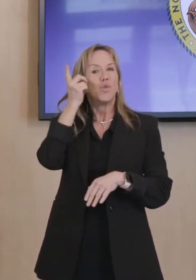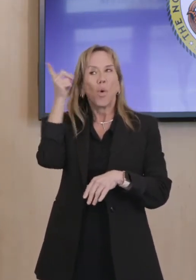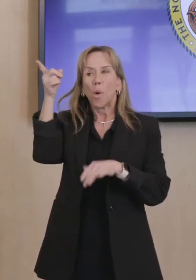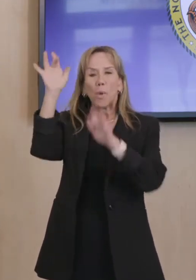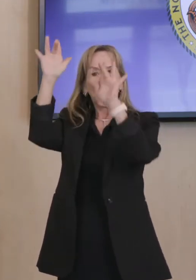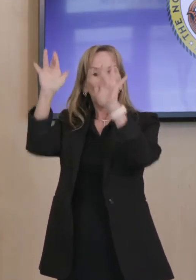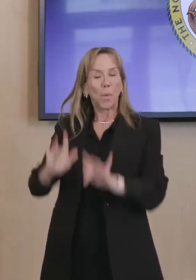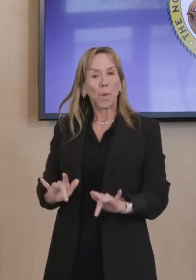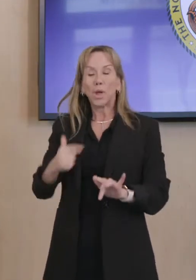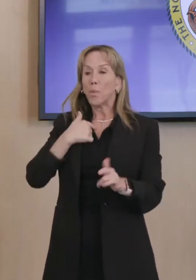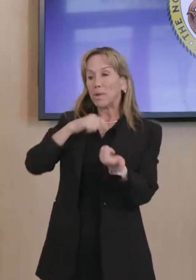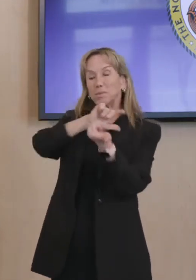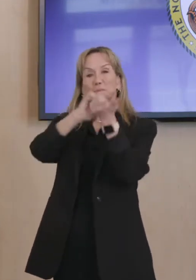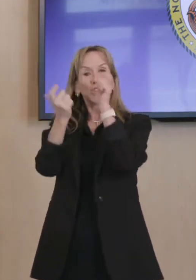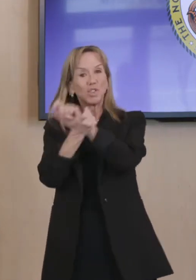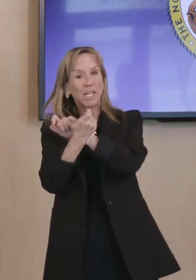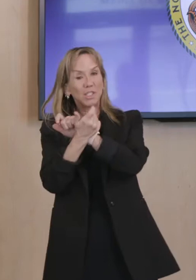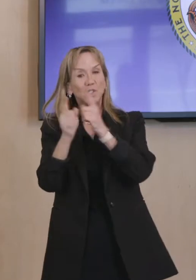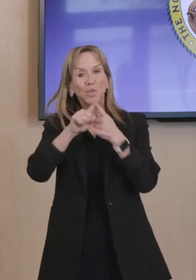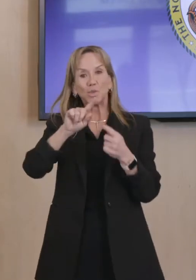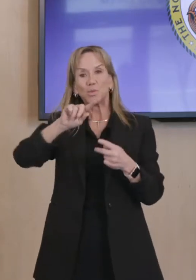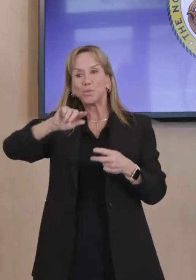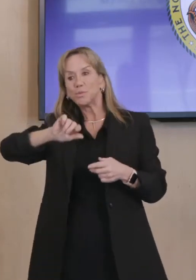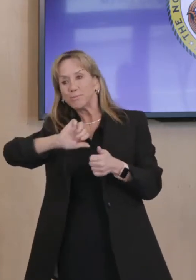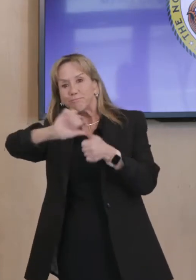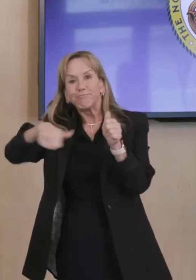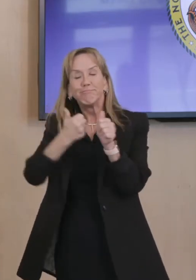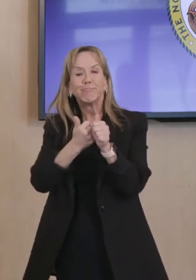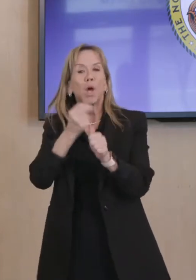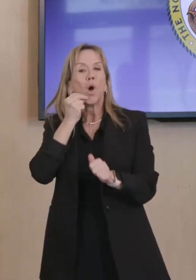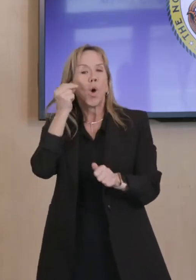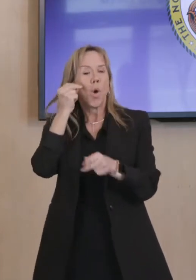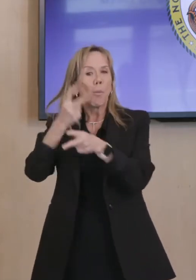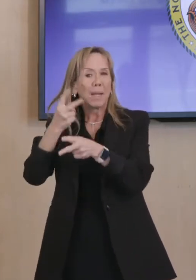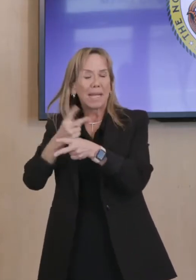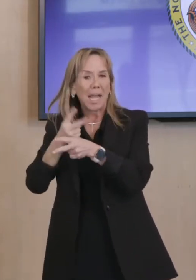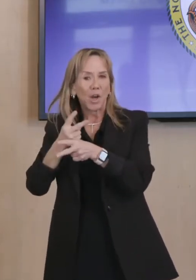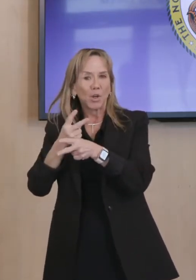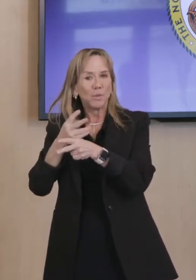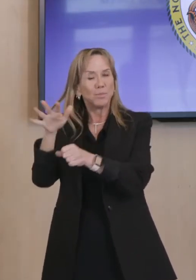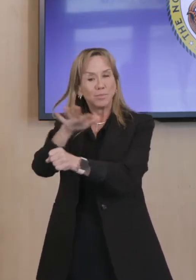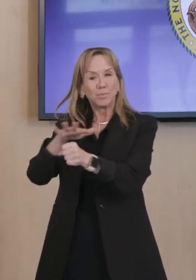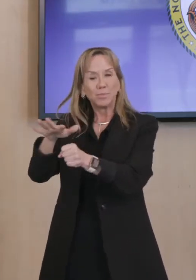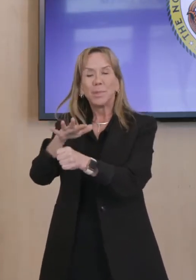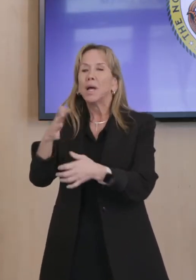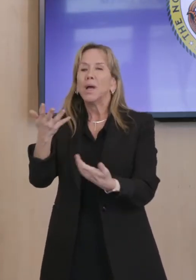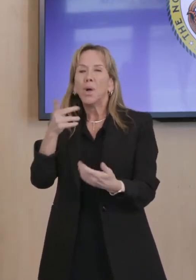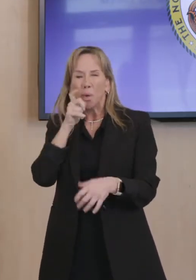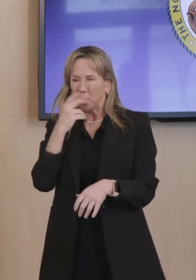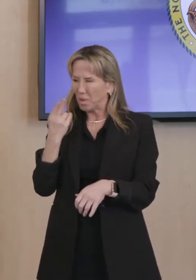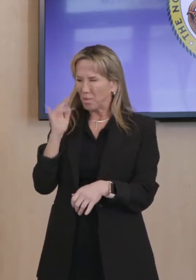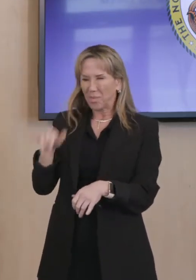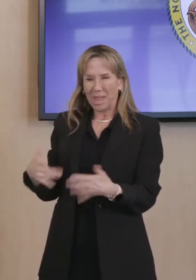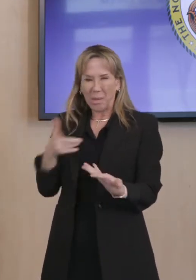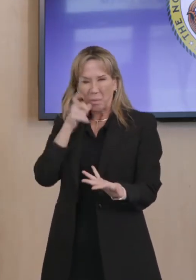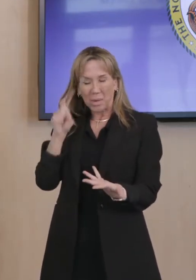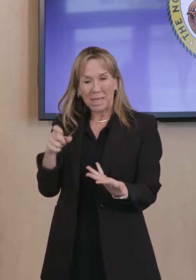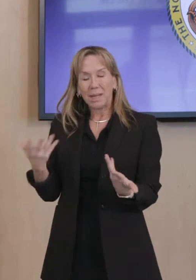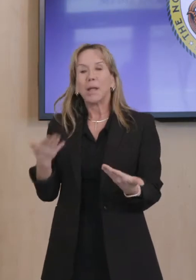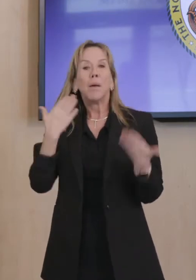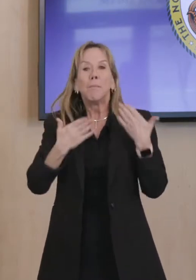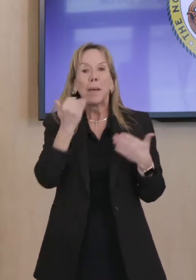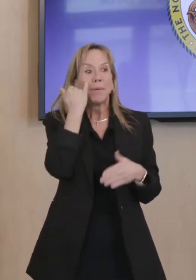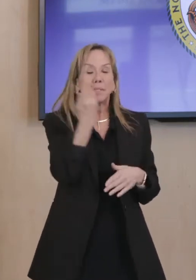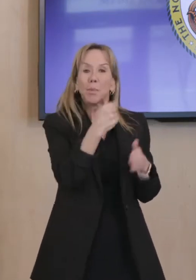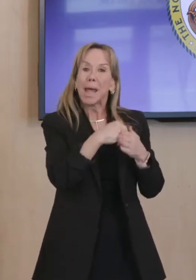alternate home care setting. This could be for an individual who's currently in a hospital who is not well enough to